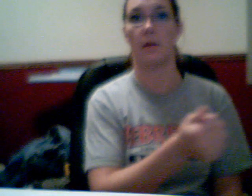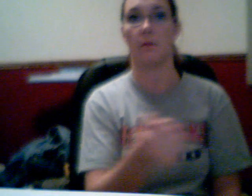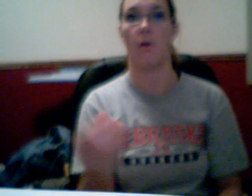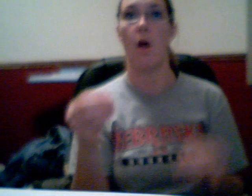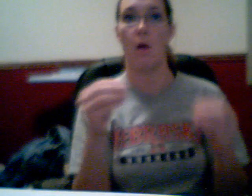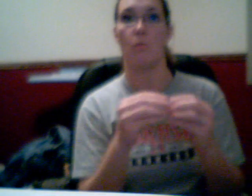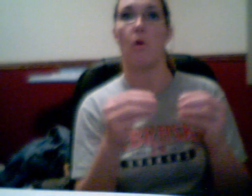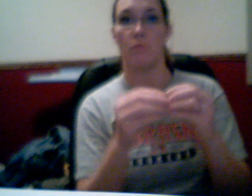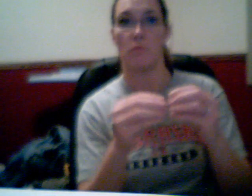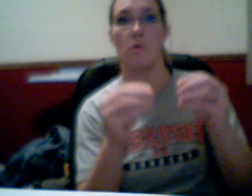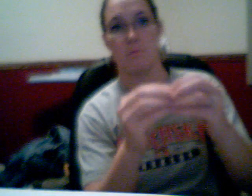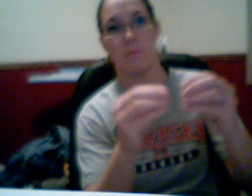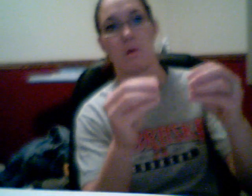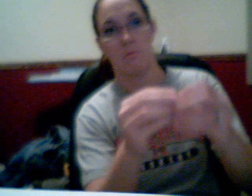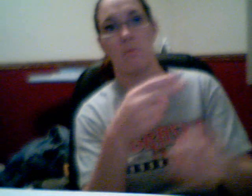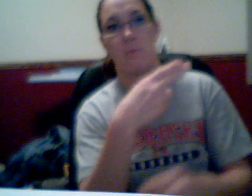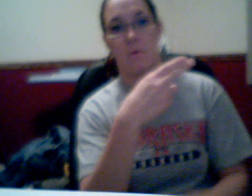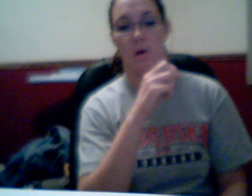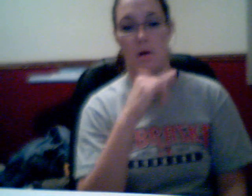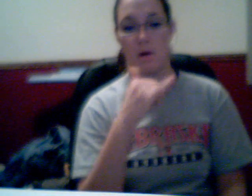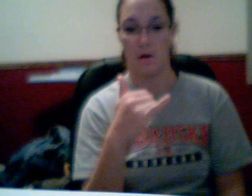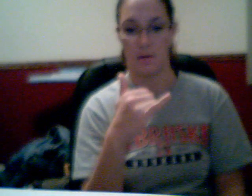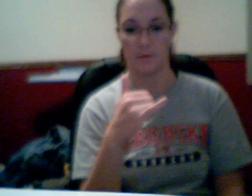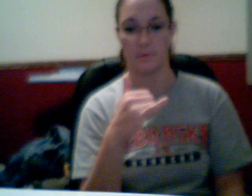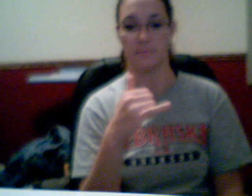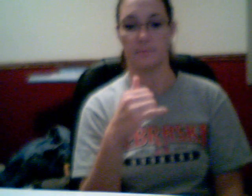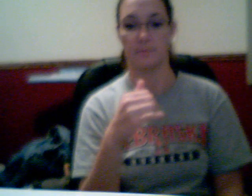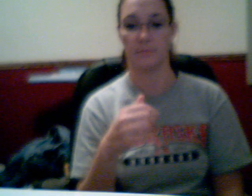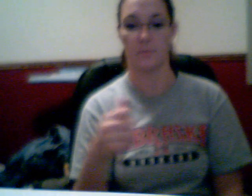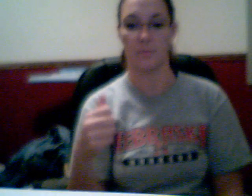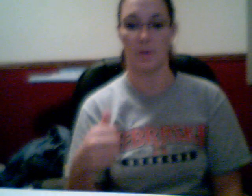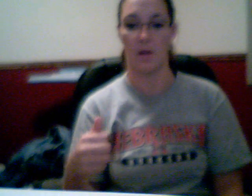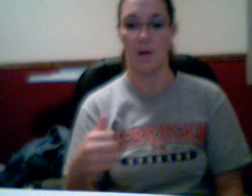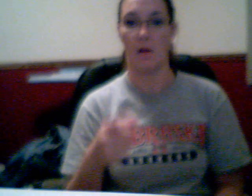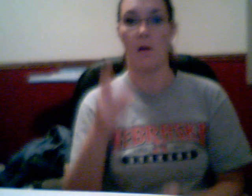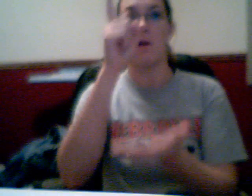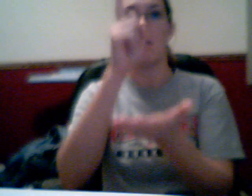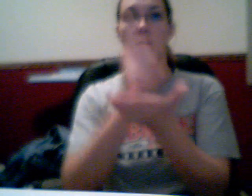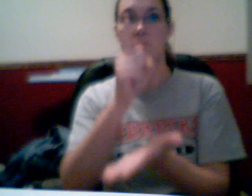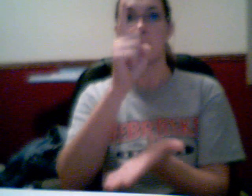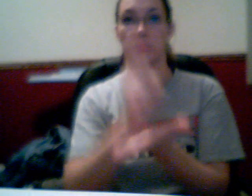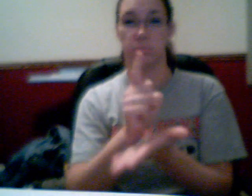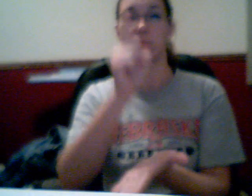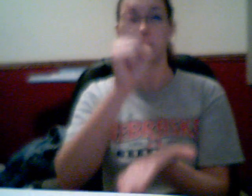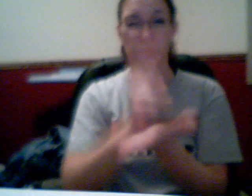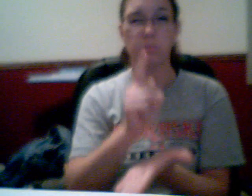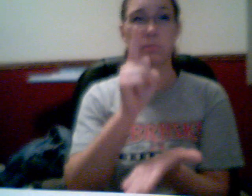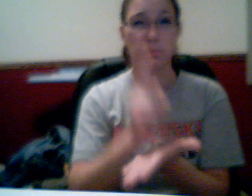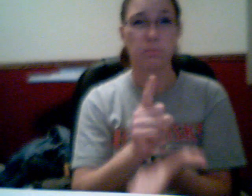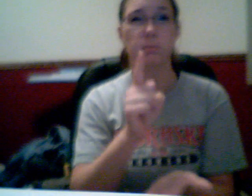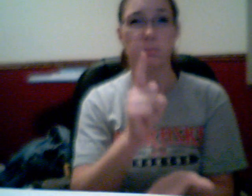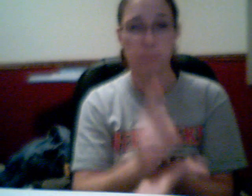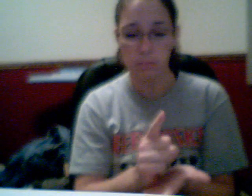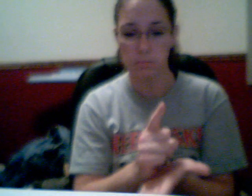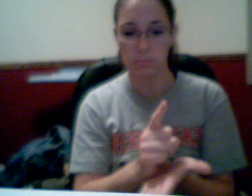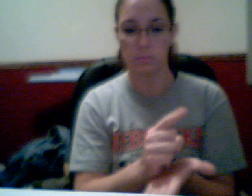the slippery hay was sloping downward around her. She went on trampling carefully. Her face and her neck were wet